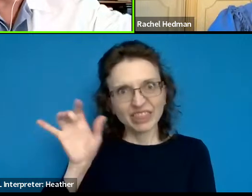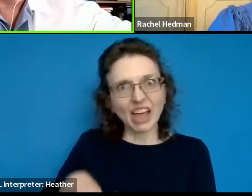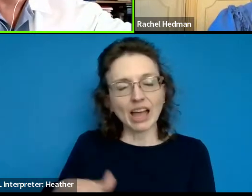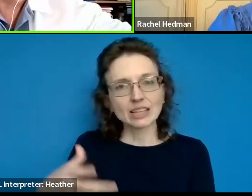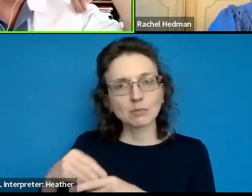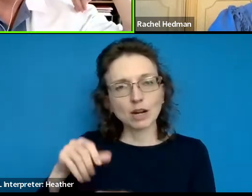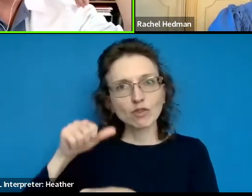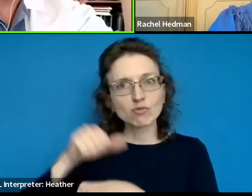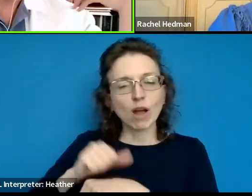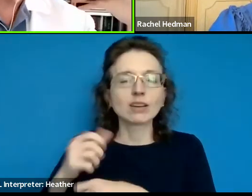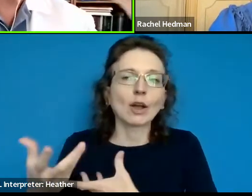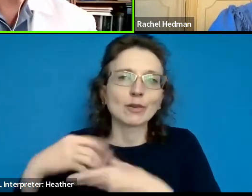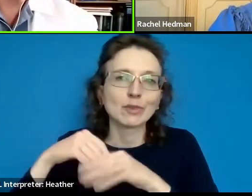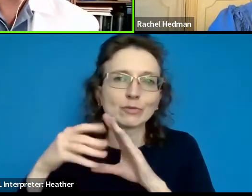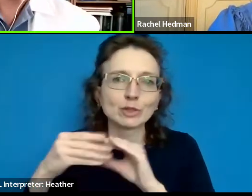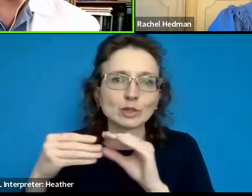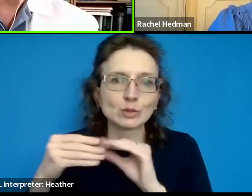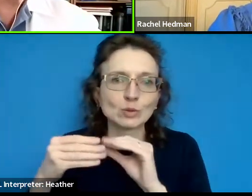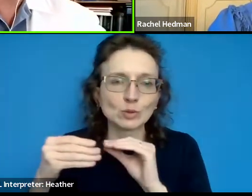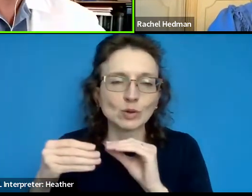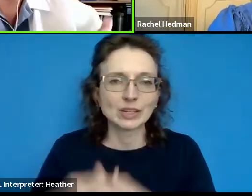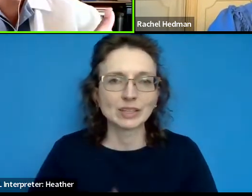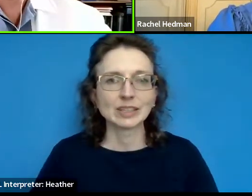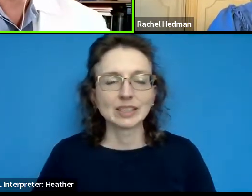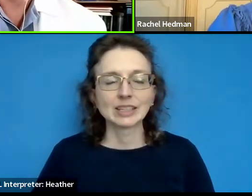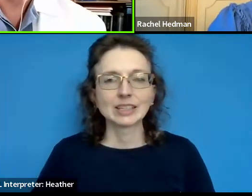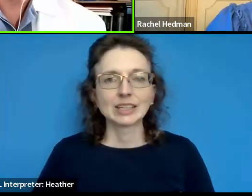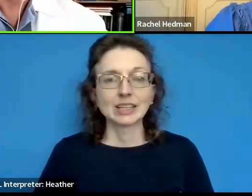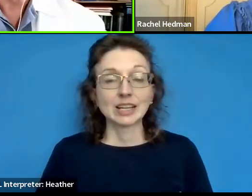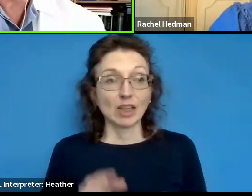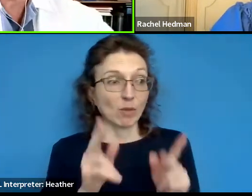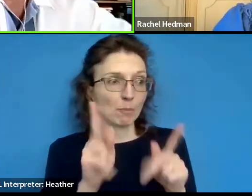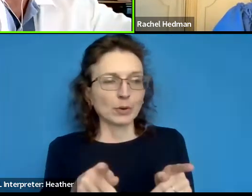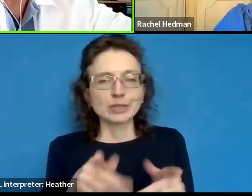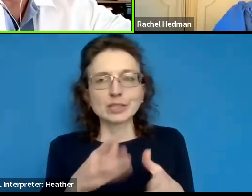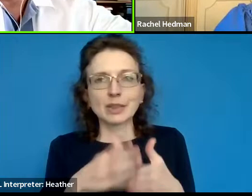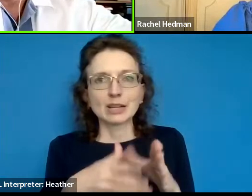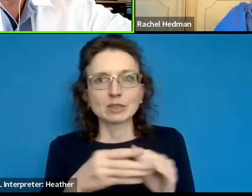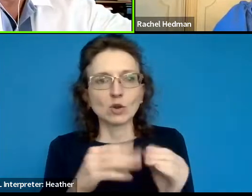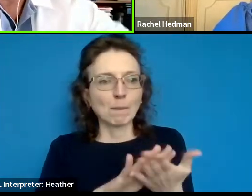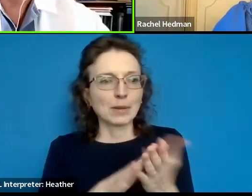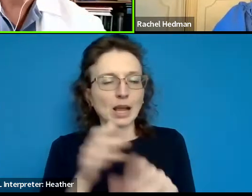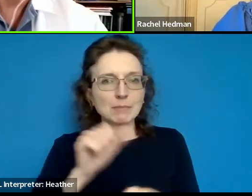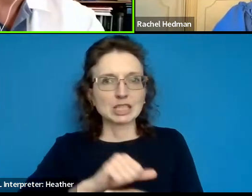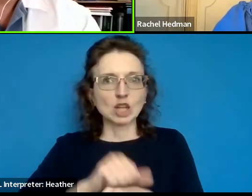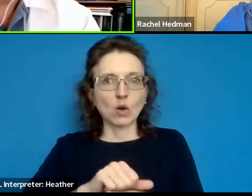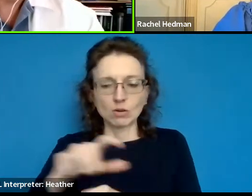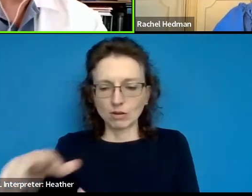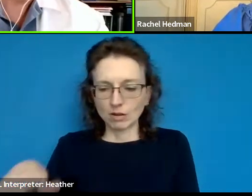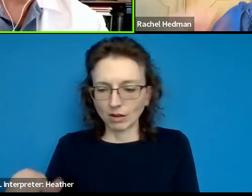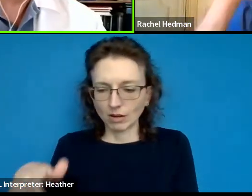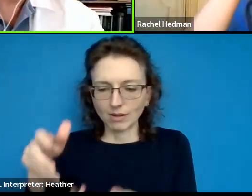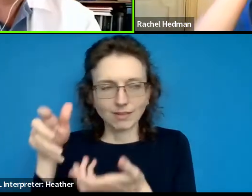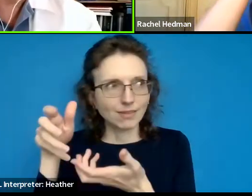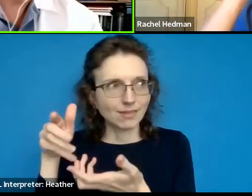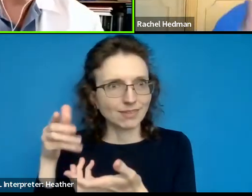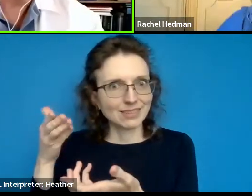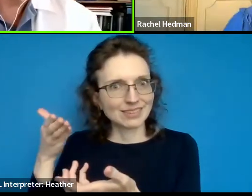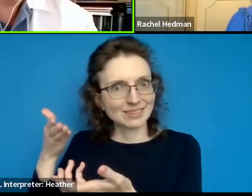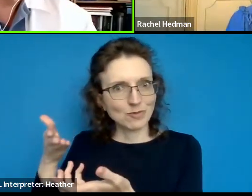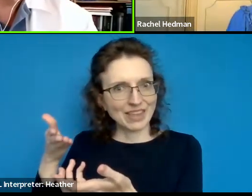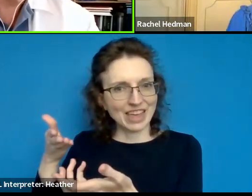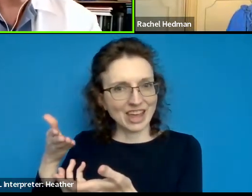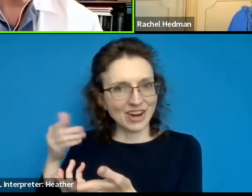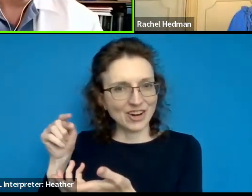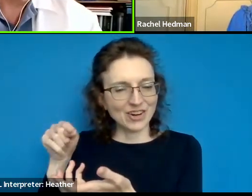story. For example, the individual at the end turned into a stone, and here's the stone. You can see it right here, right? So there are many other ways